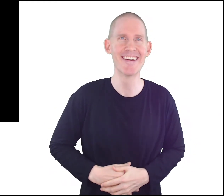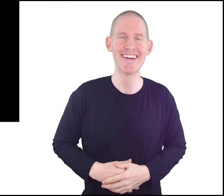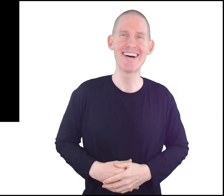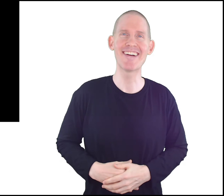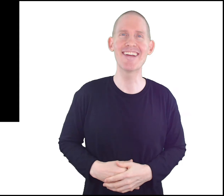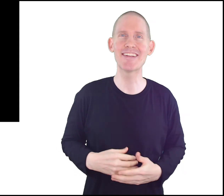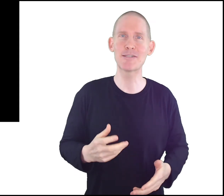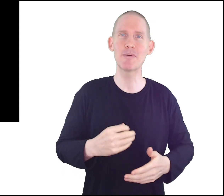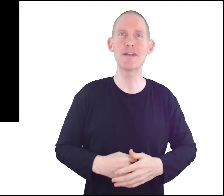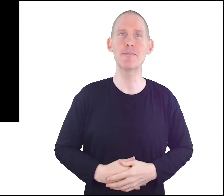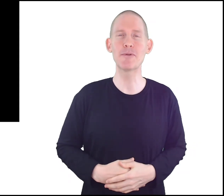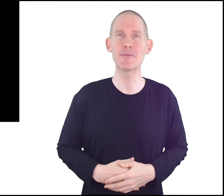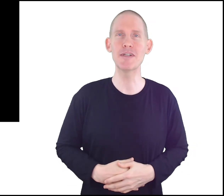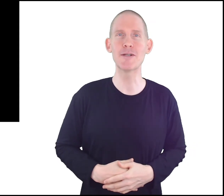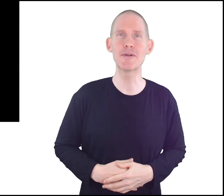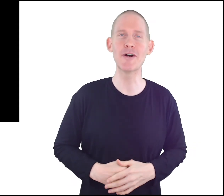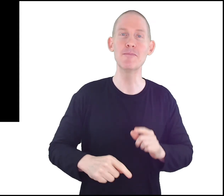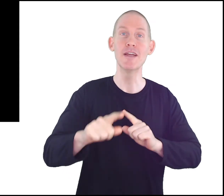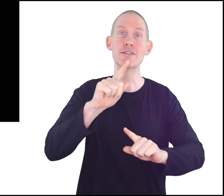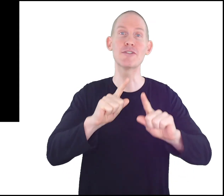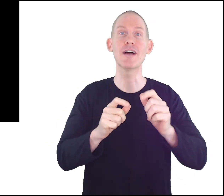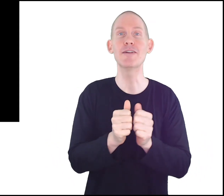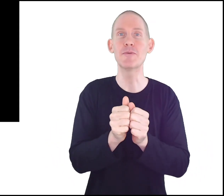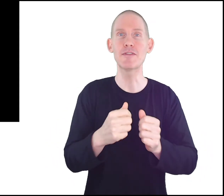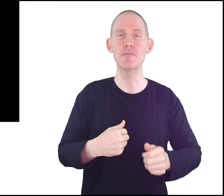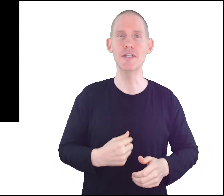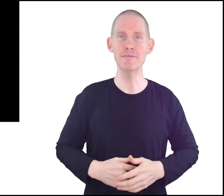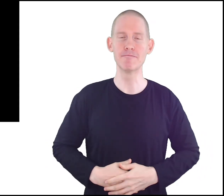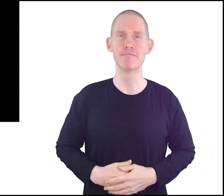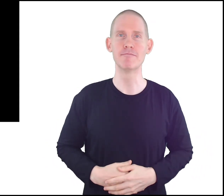All right, let's speed up a little bit. Here we go. Sign with me.